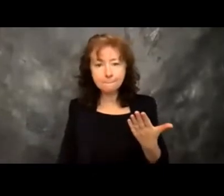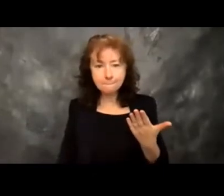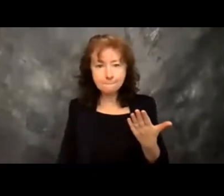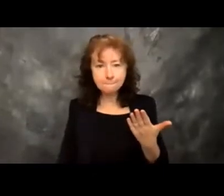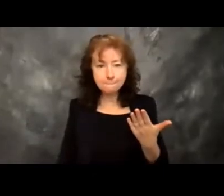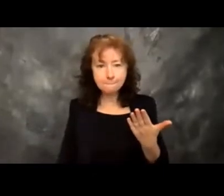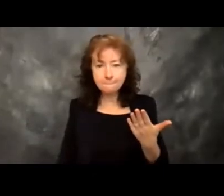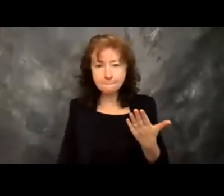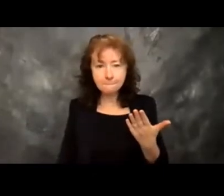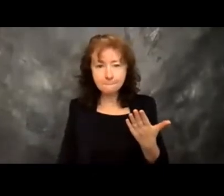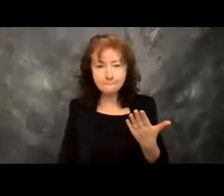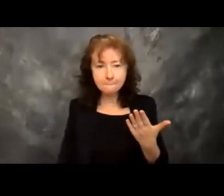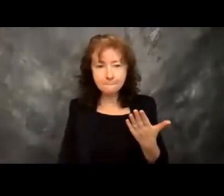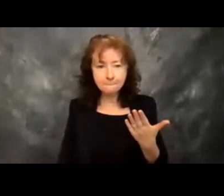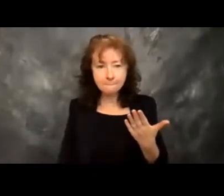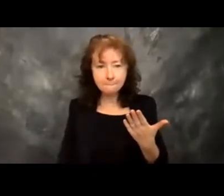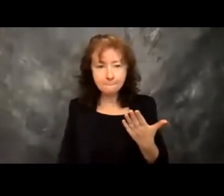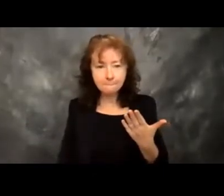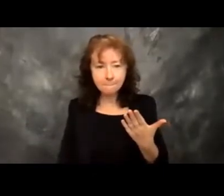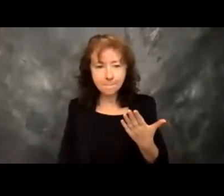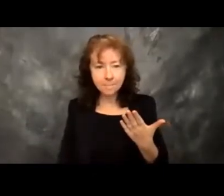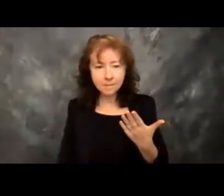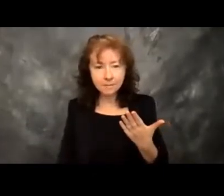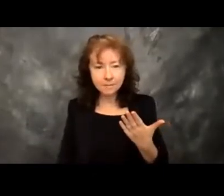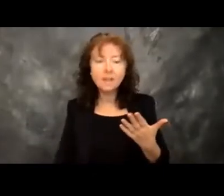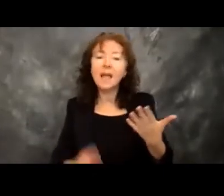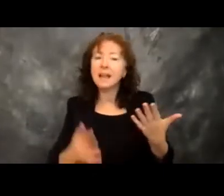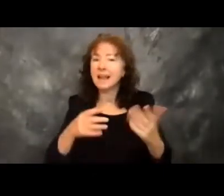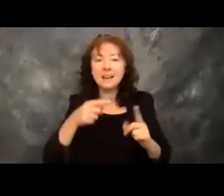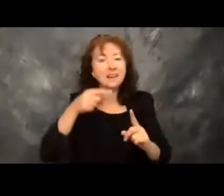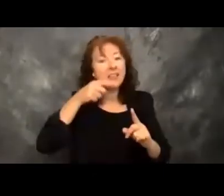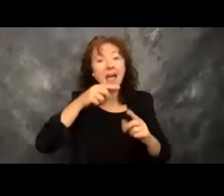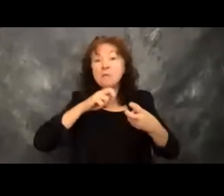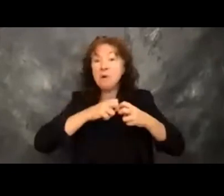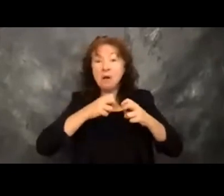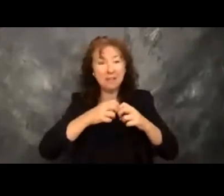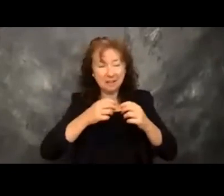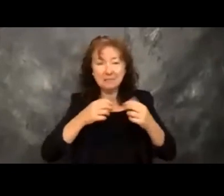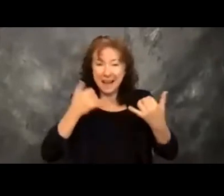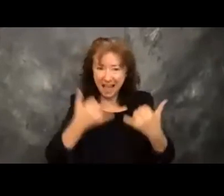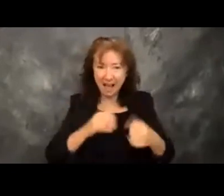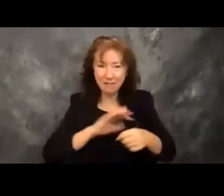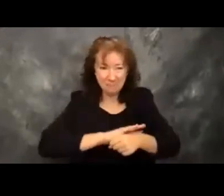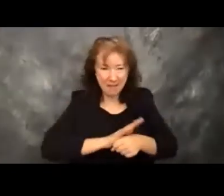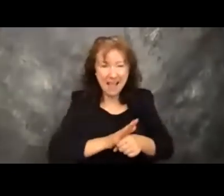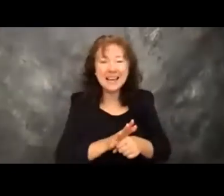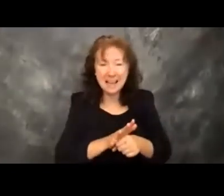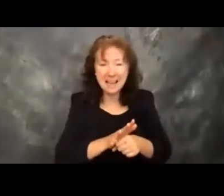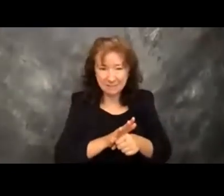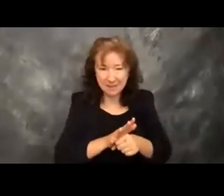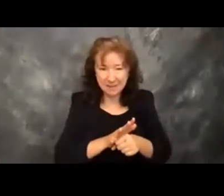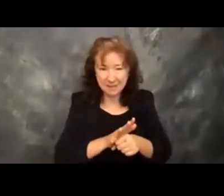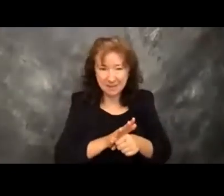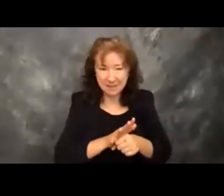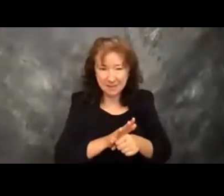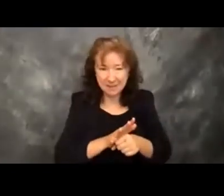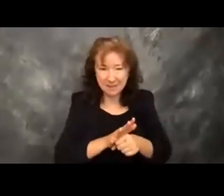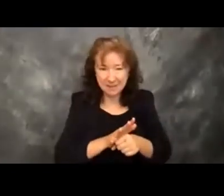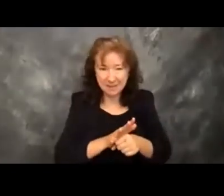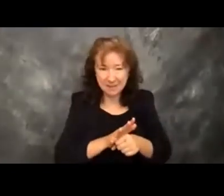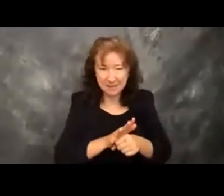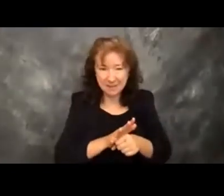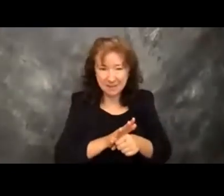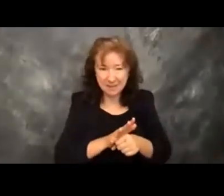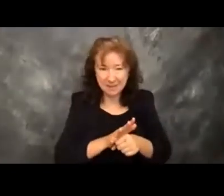Yeah, well, this is also beyond the pandemic, and it's the same difficulty, but during this pandemic period,